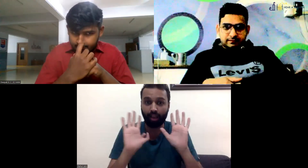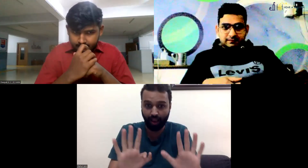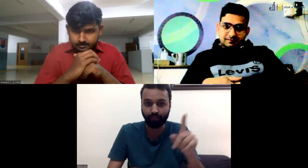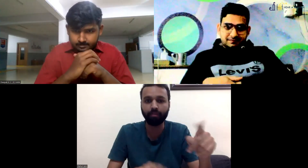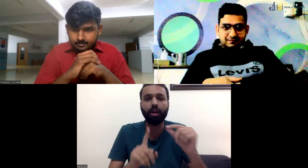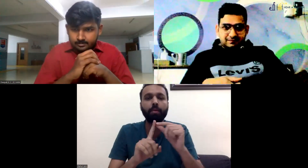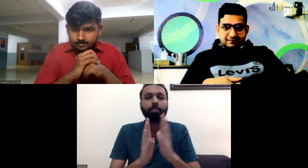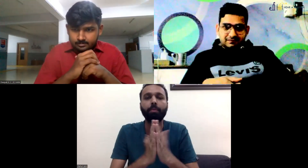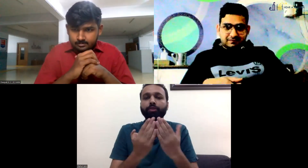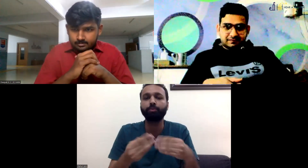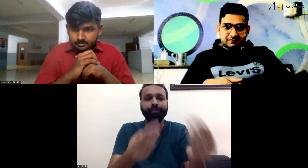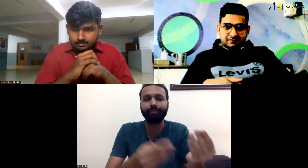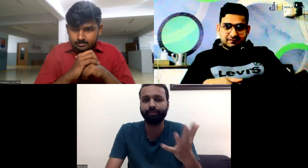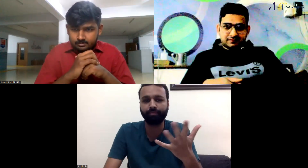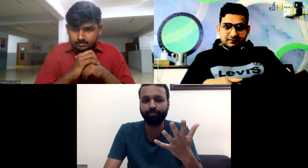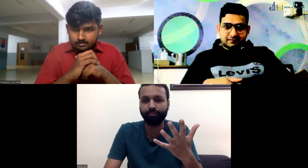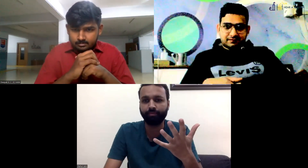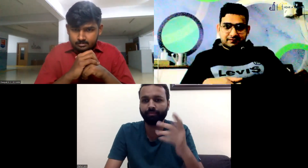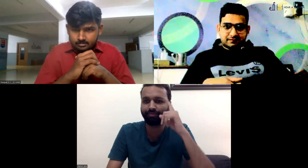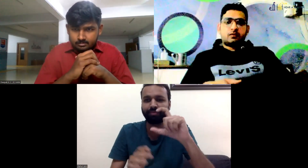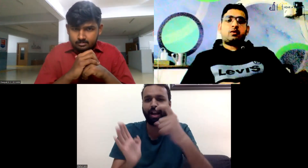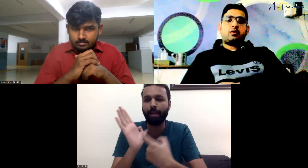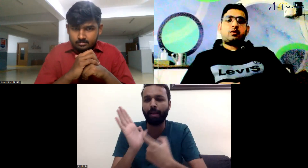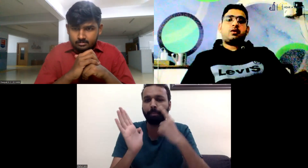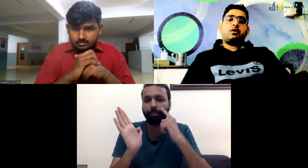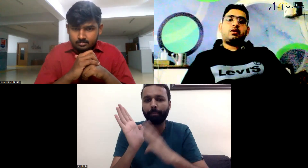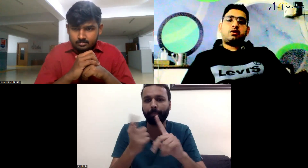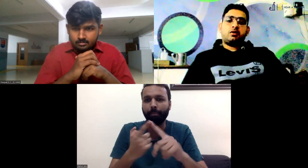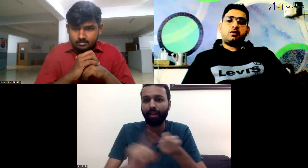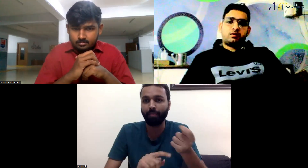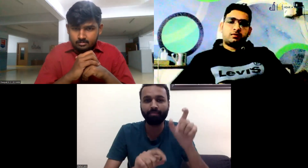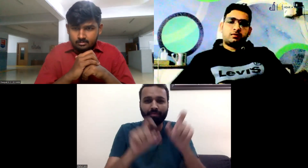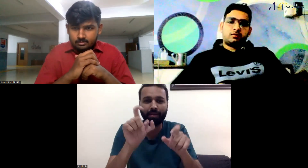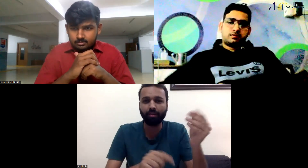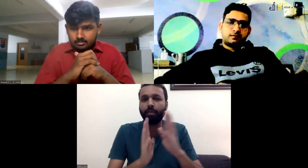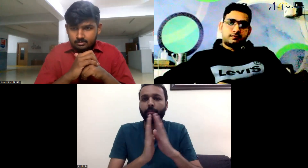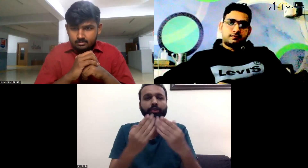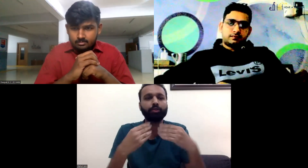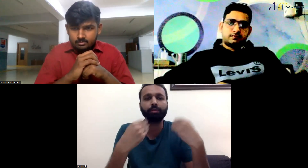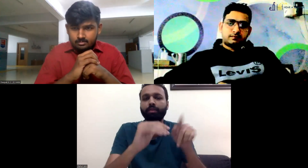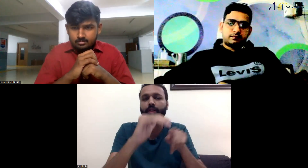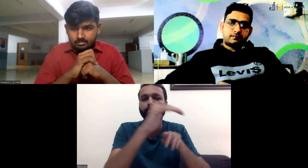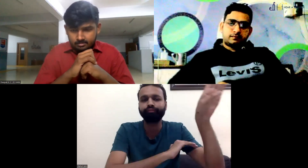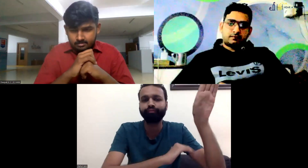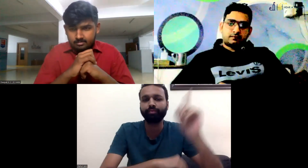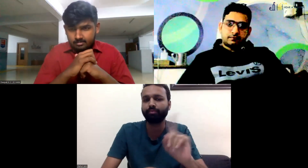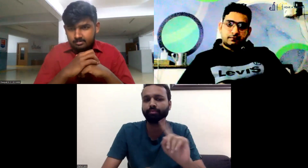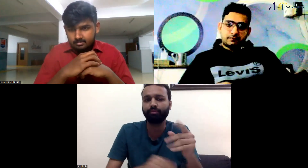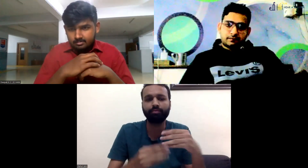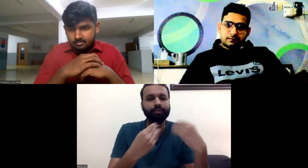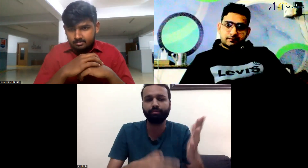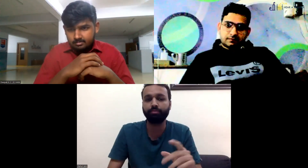previous criminal case. If you do, they will not give you a passport. You have committed a